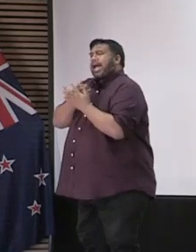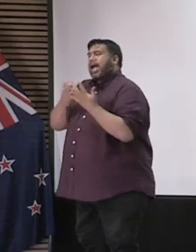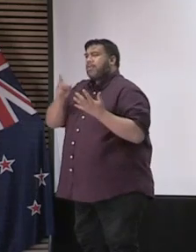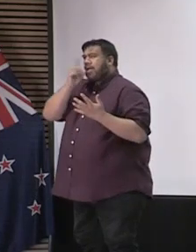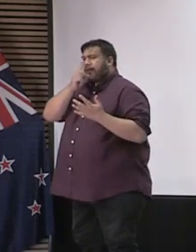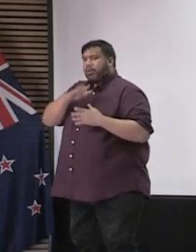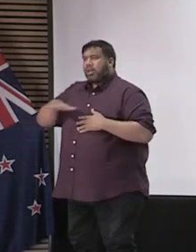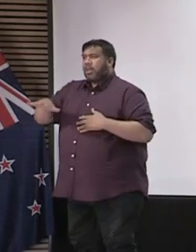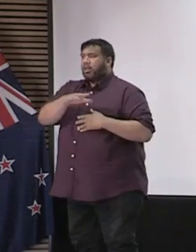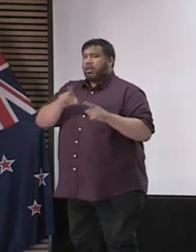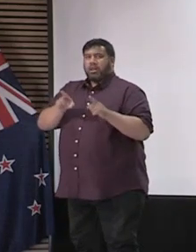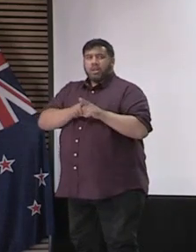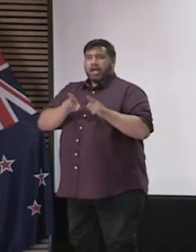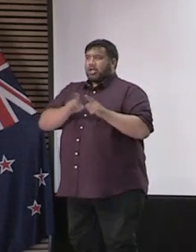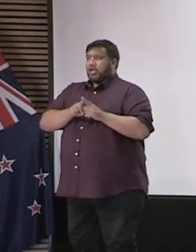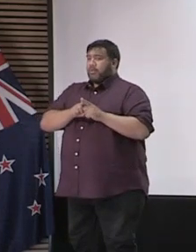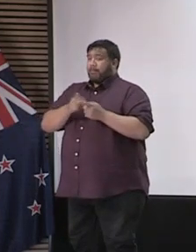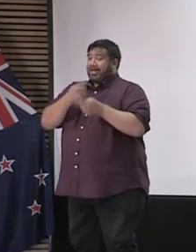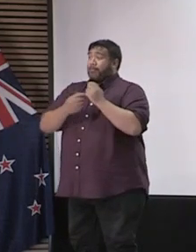how many of these are in new bubbles?